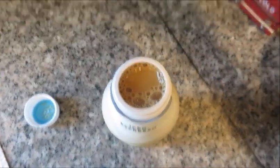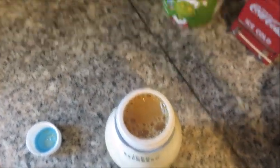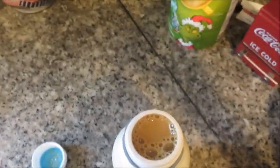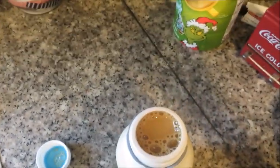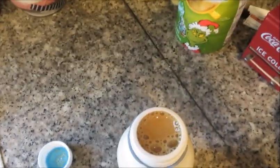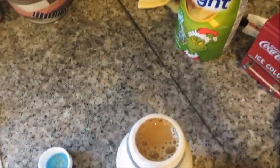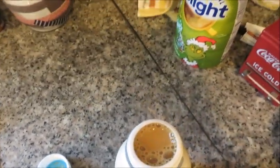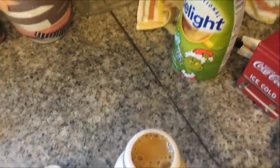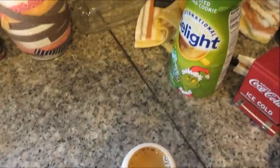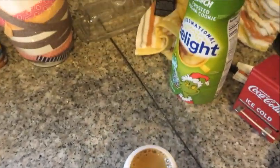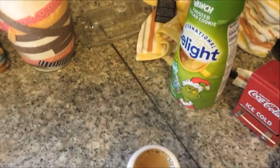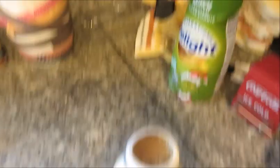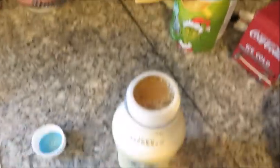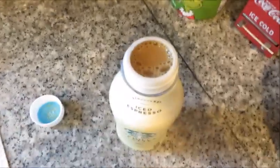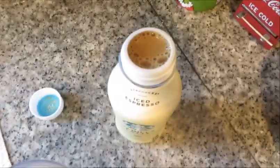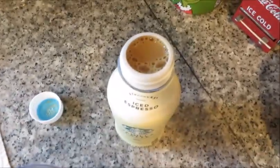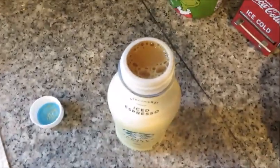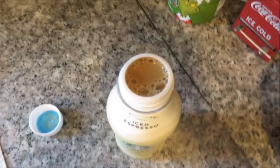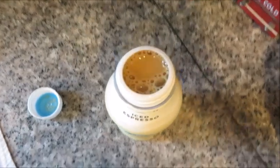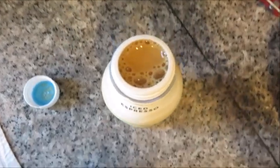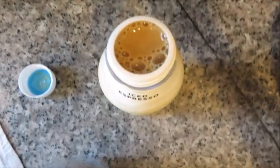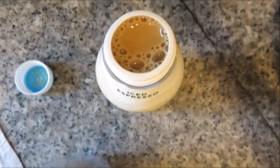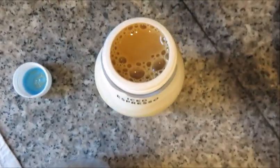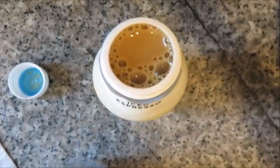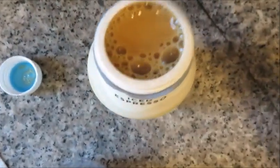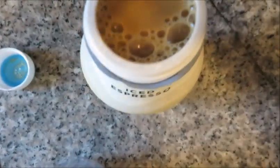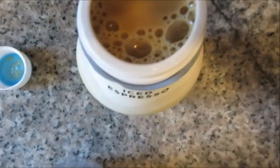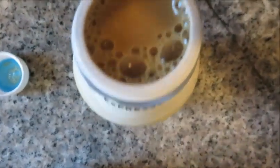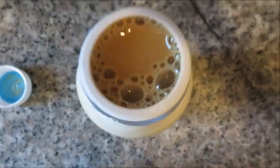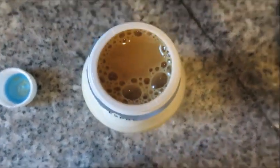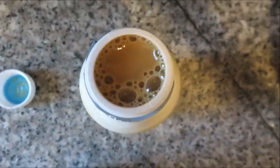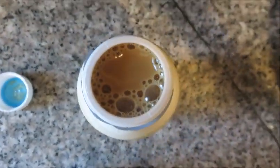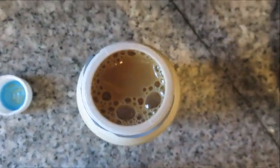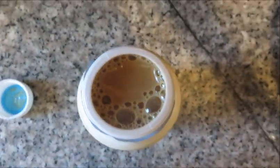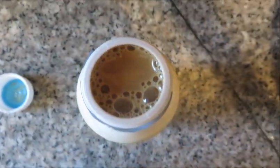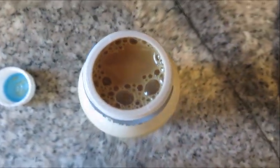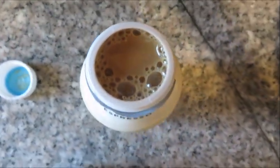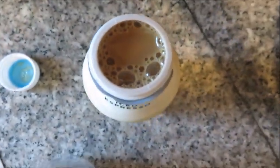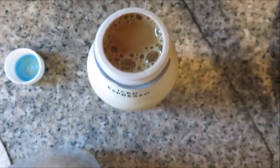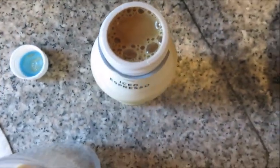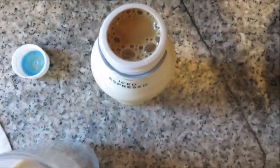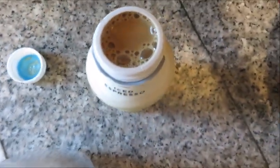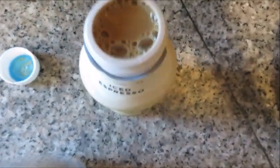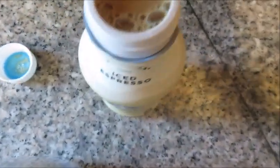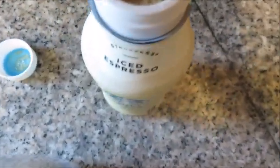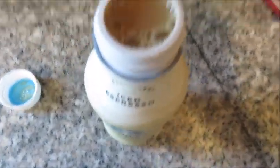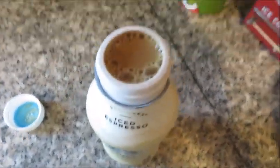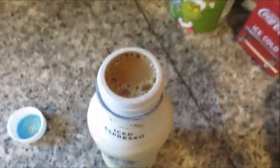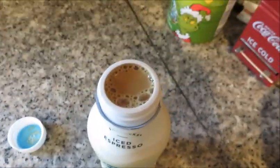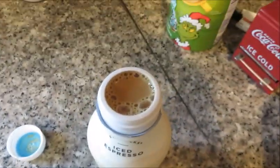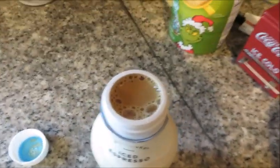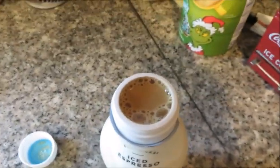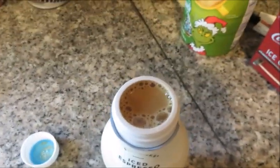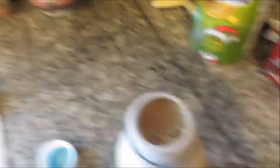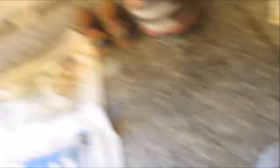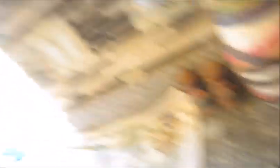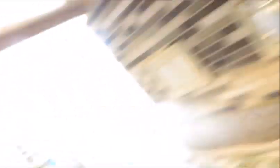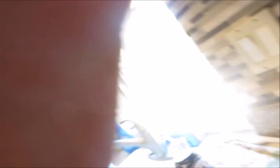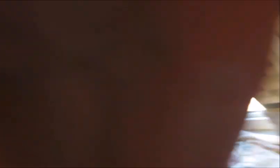why? Why does my battery die on me? But, like, seriously. Like, look how, like, since when is something that full?